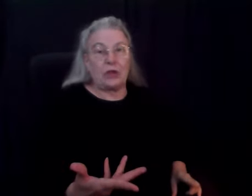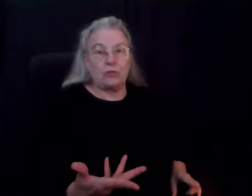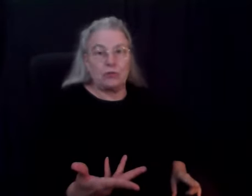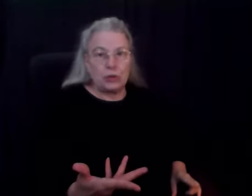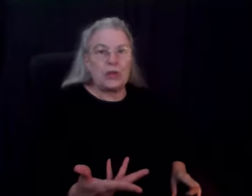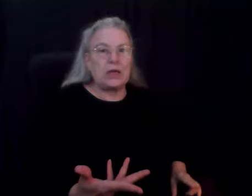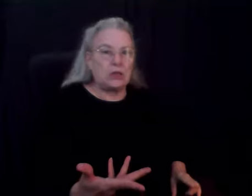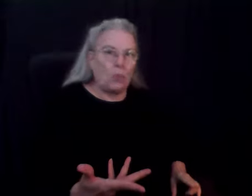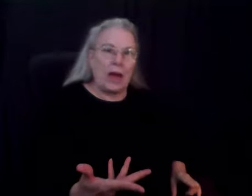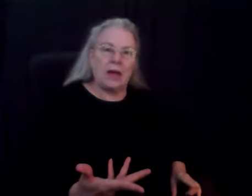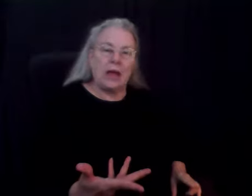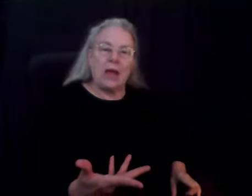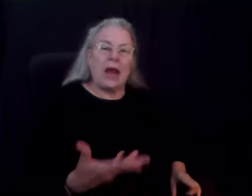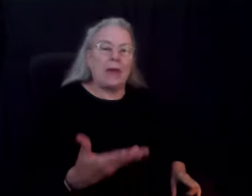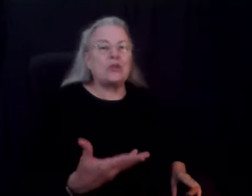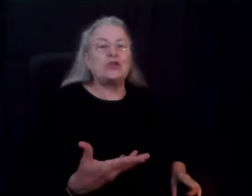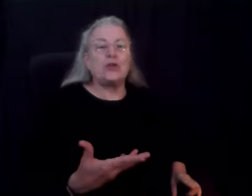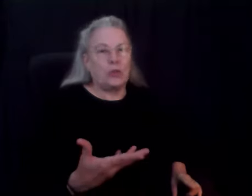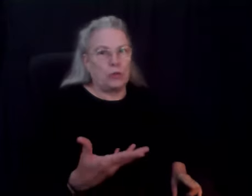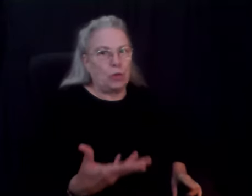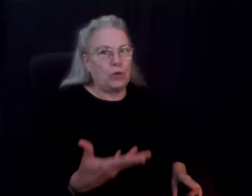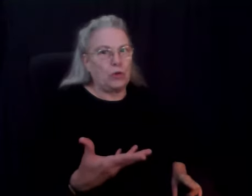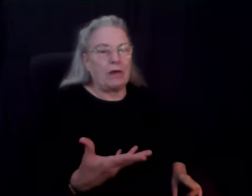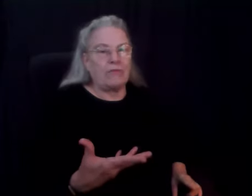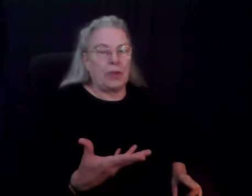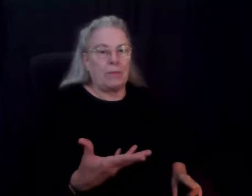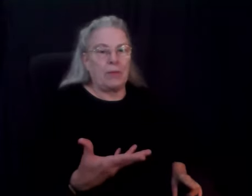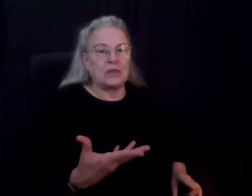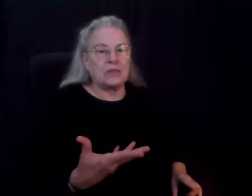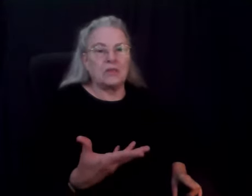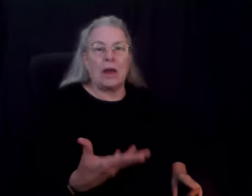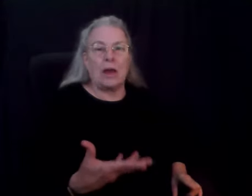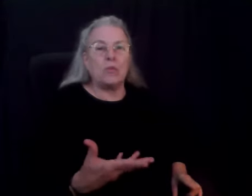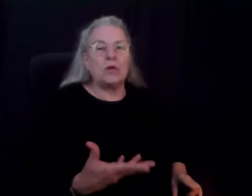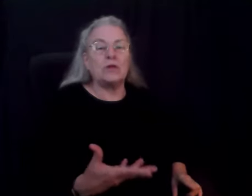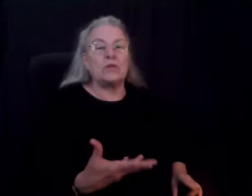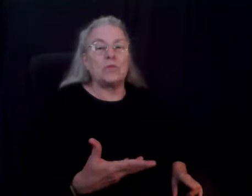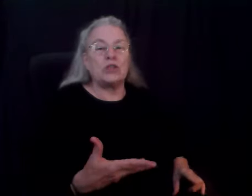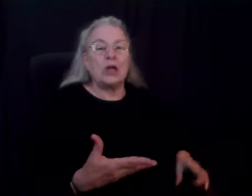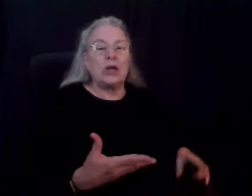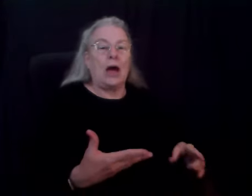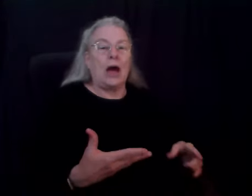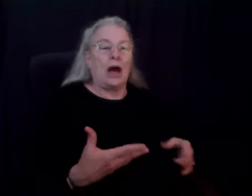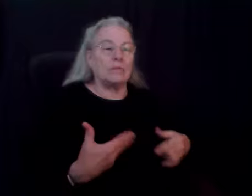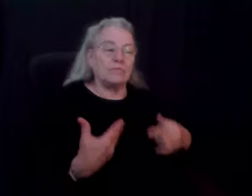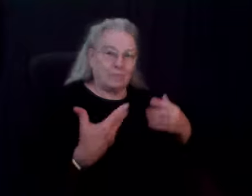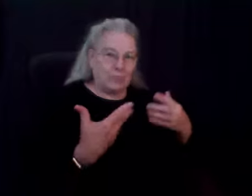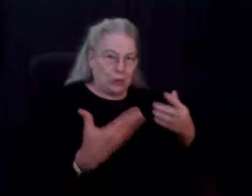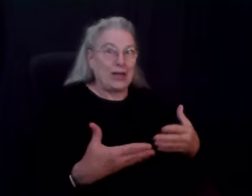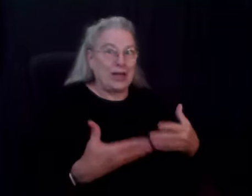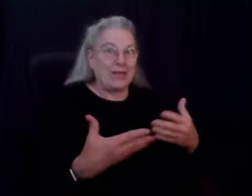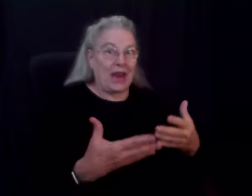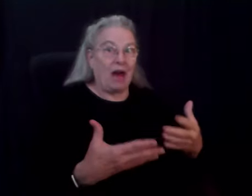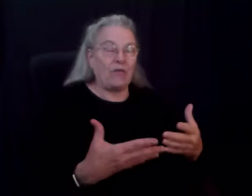do need to go back and make sure you know your alphabet, because there's a lot of words in which you need that alphabet